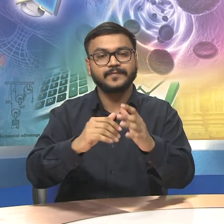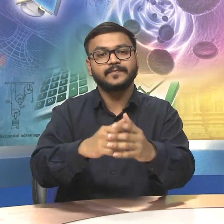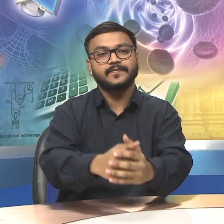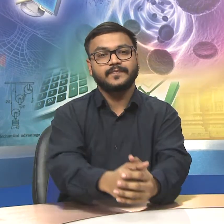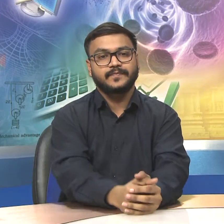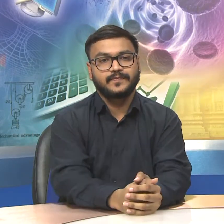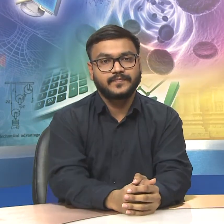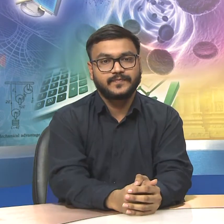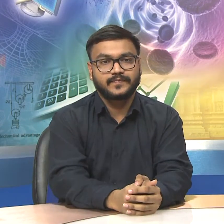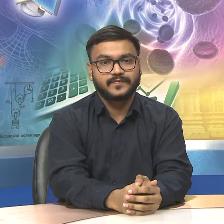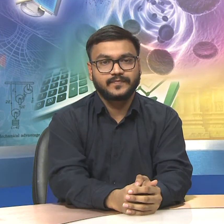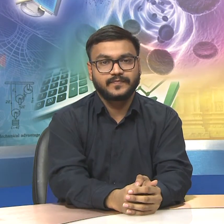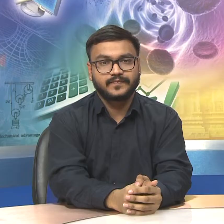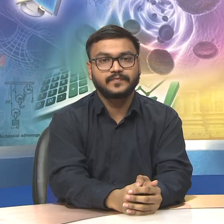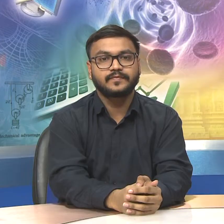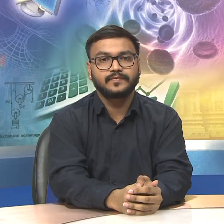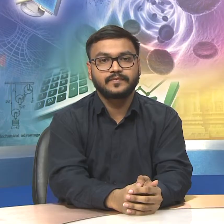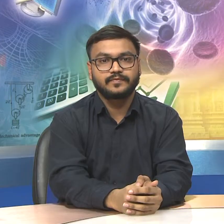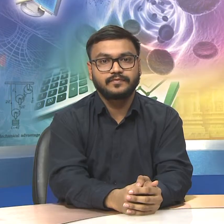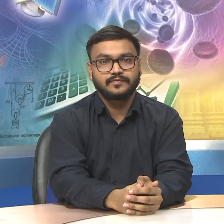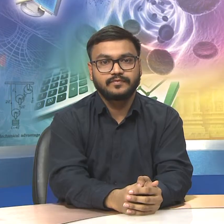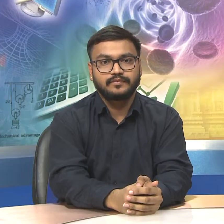This is the ISL grammar rules.